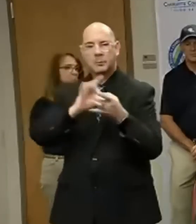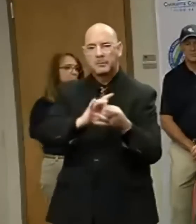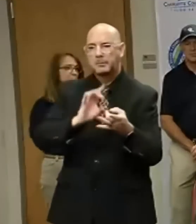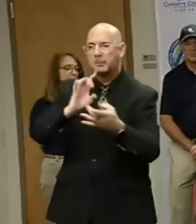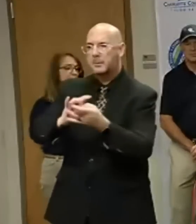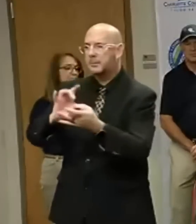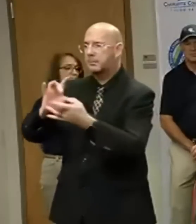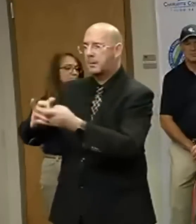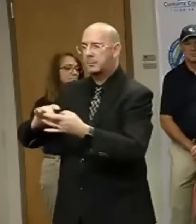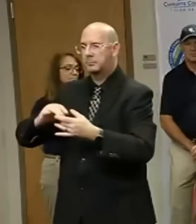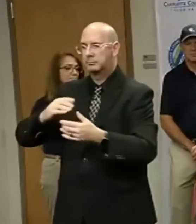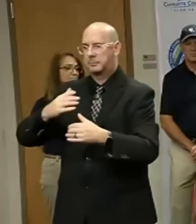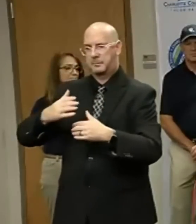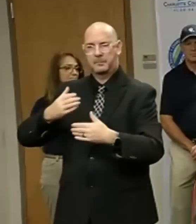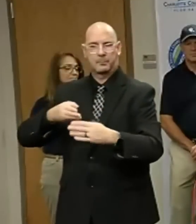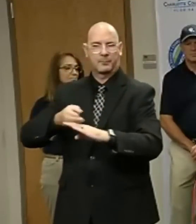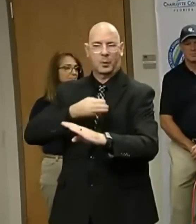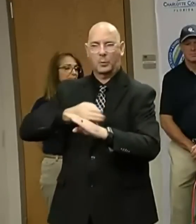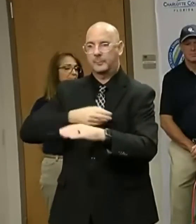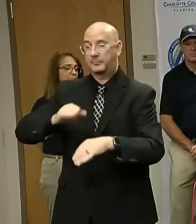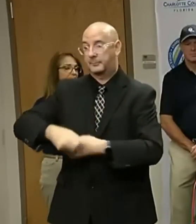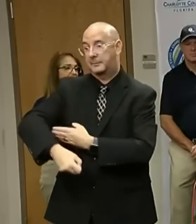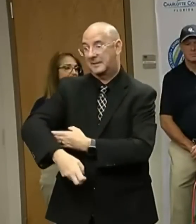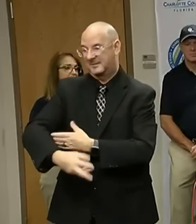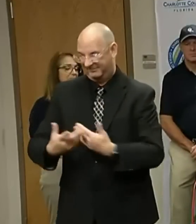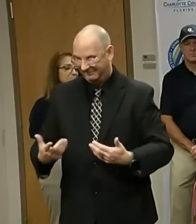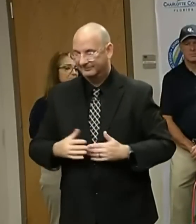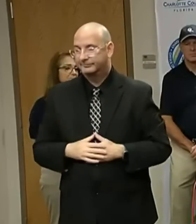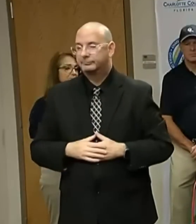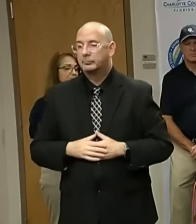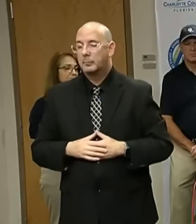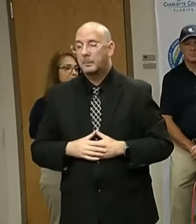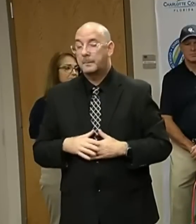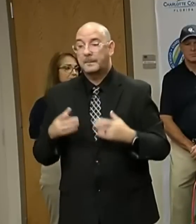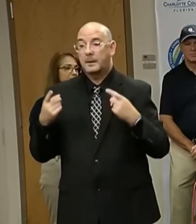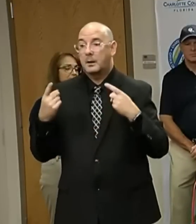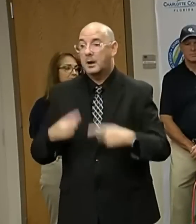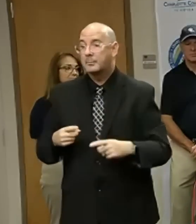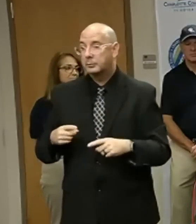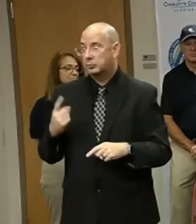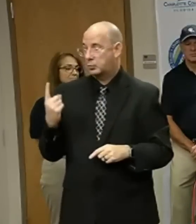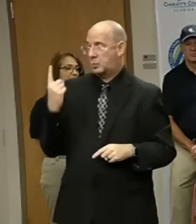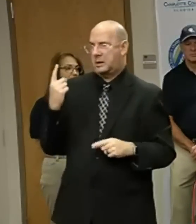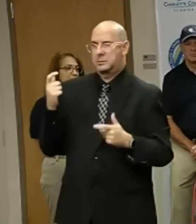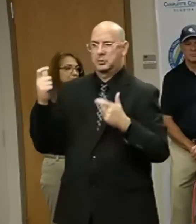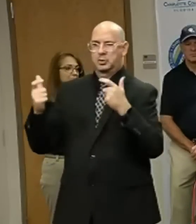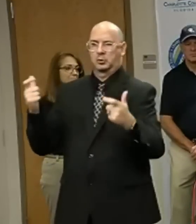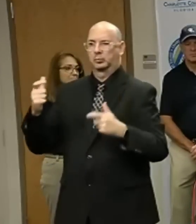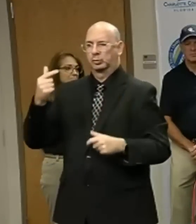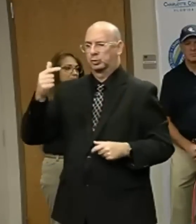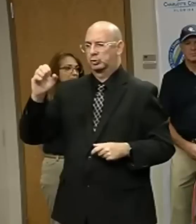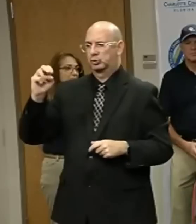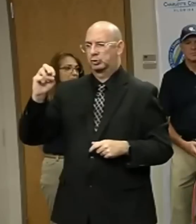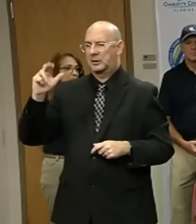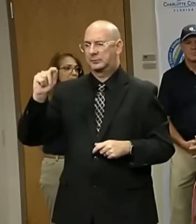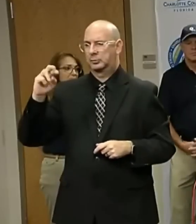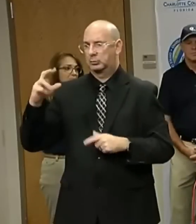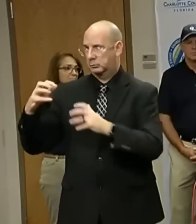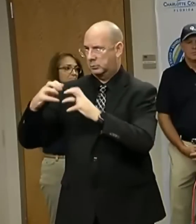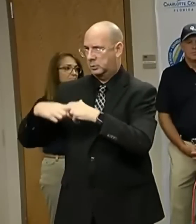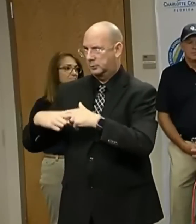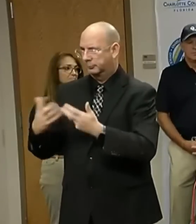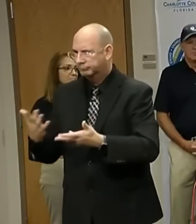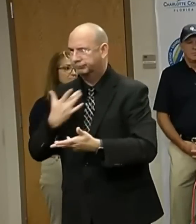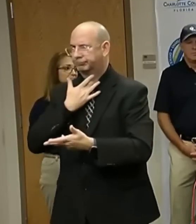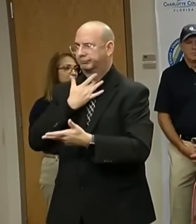for the generator that's in question, that is having some issues, is already only 30 minutes out. So I'm very, very proud of the